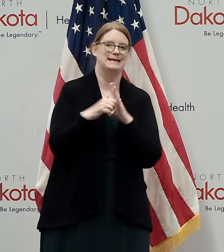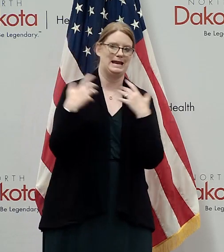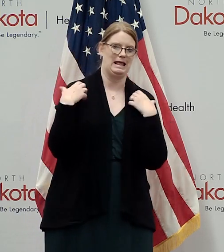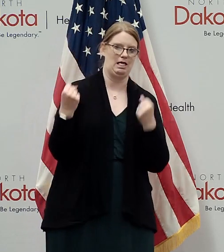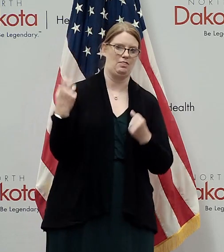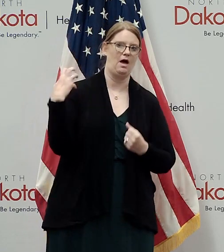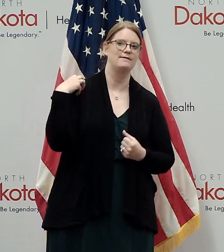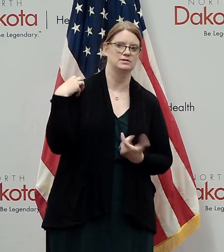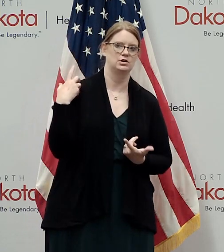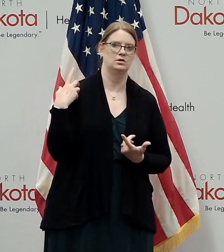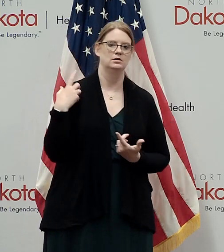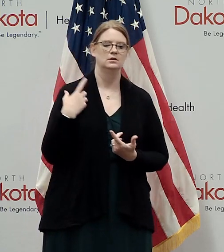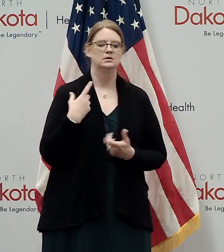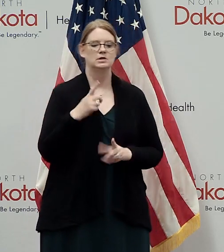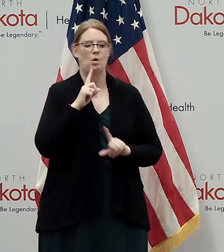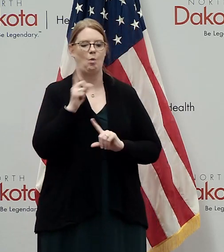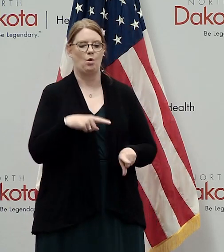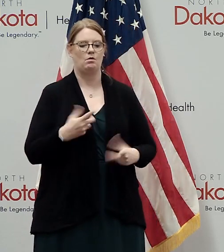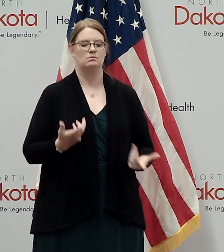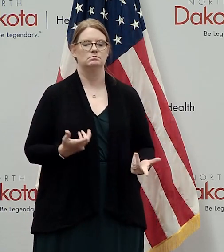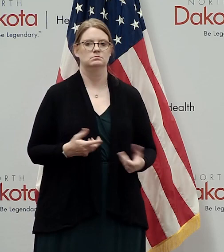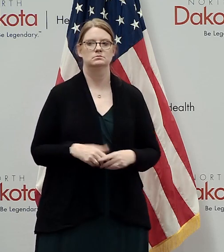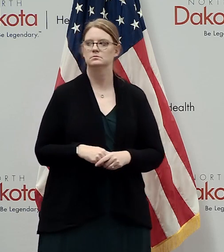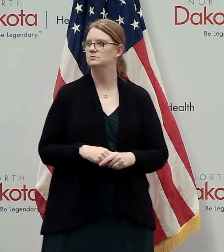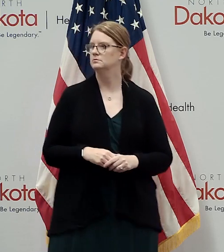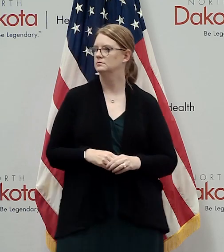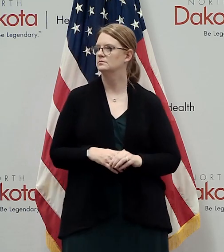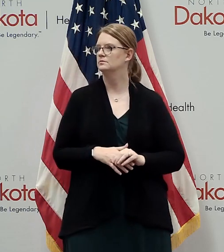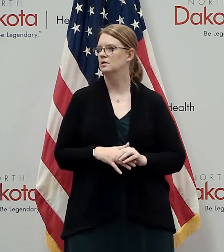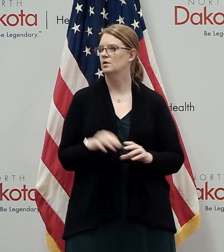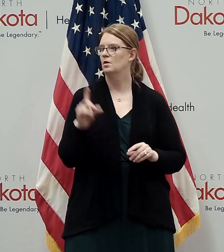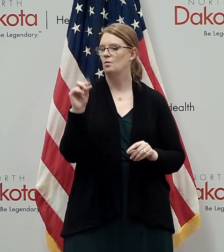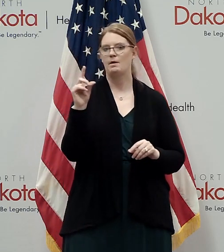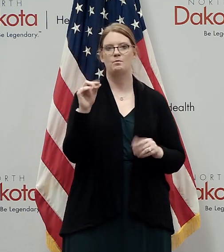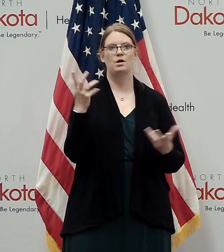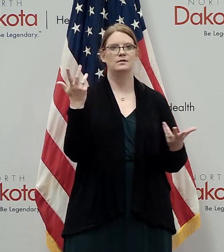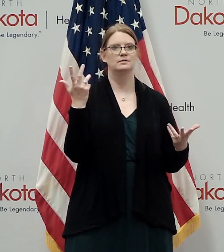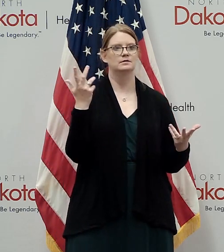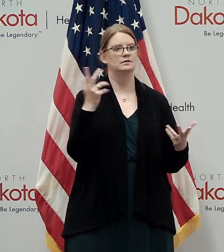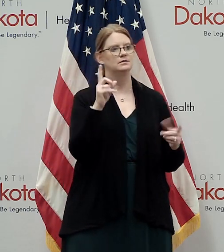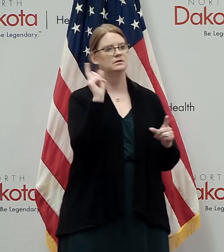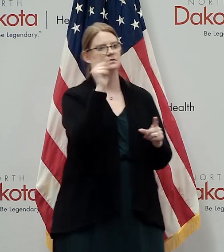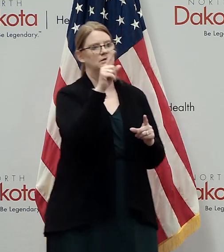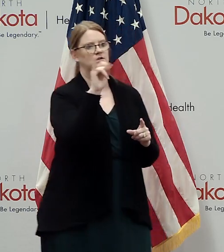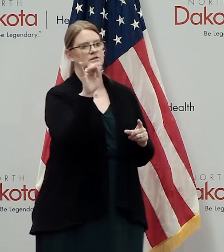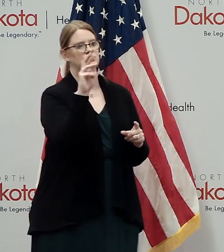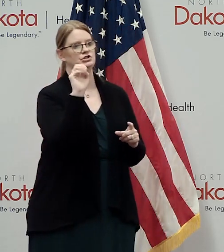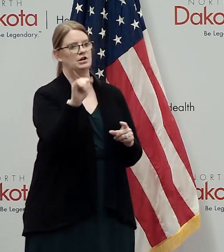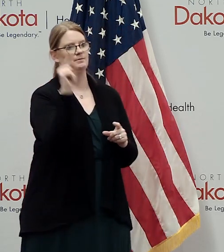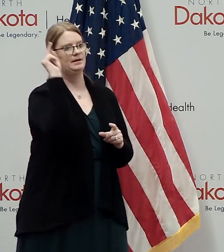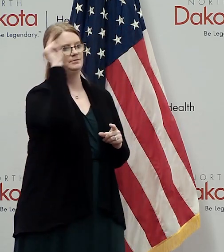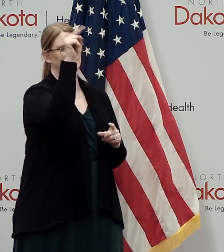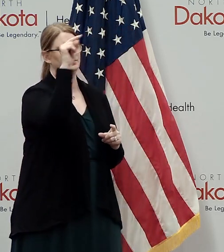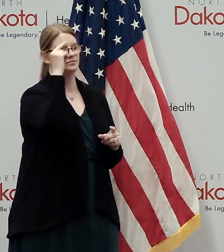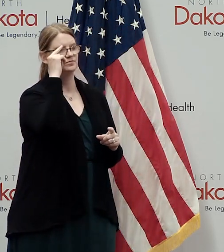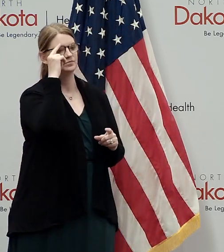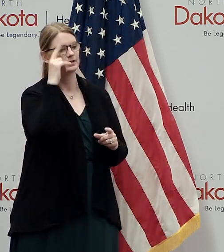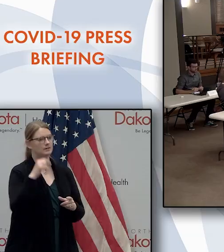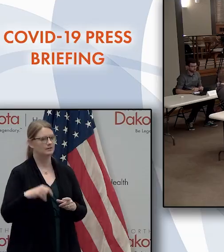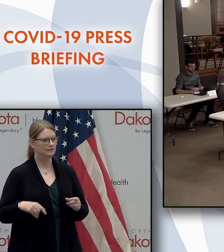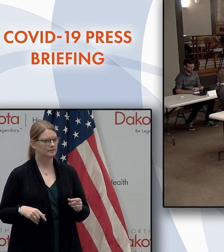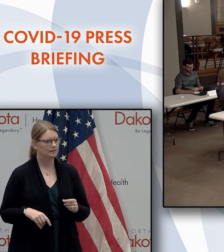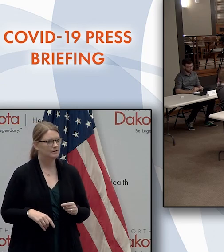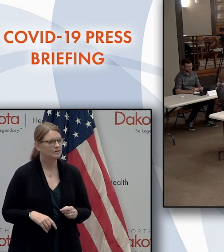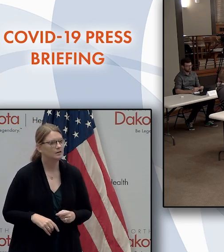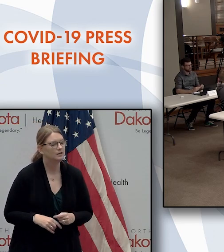order to actually do that, just from a governance standpoint. But one more question, and that question is going to Jeremy in the back row. That kind of